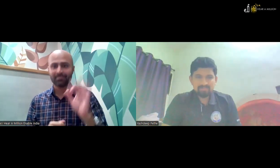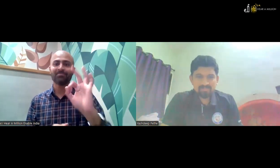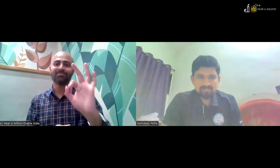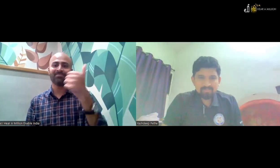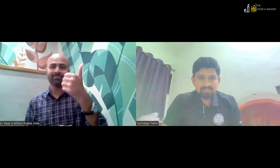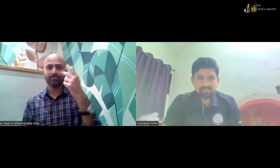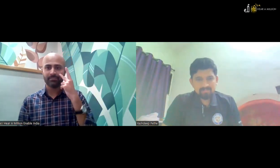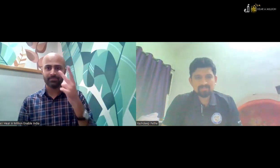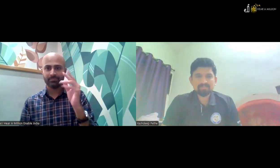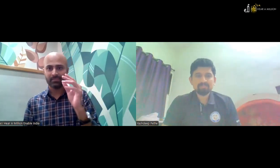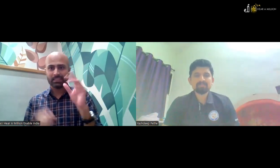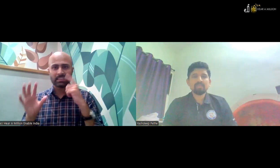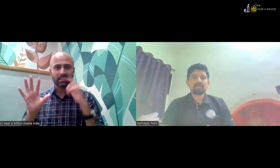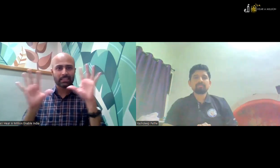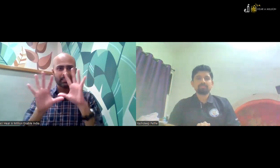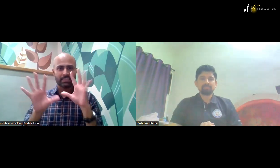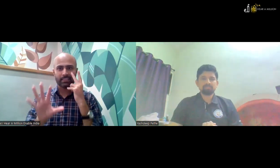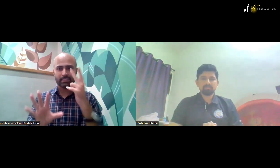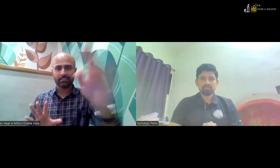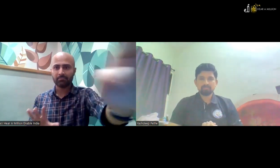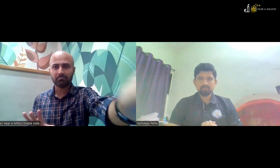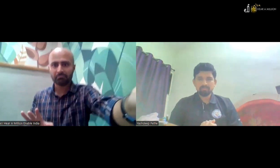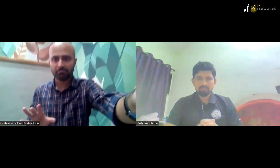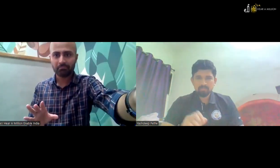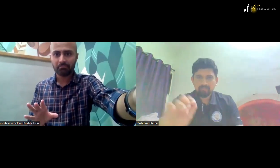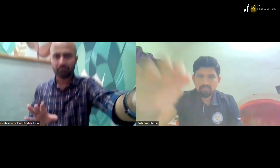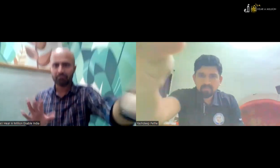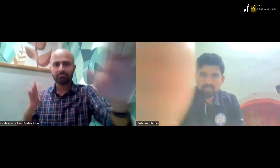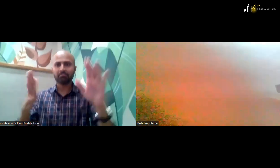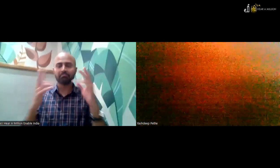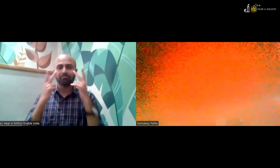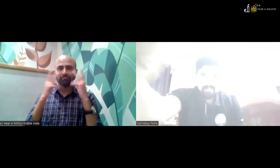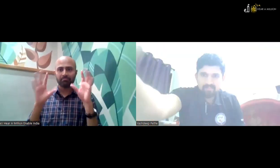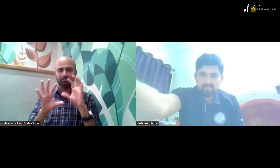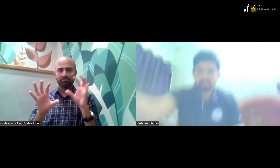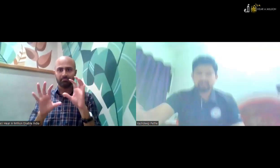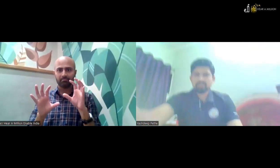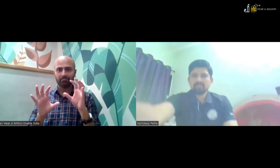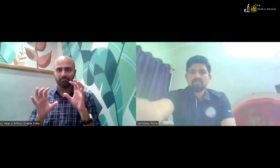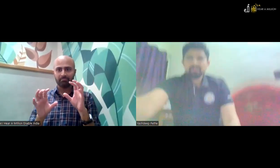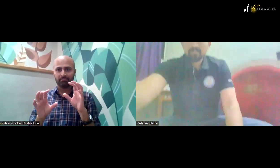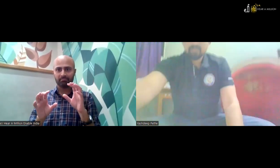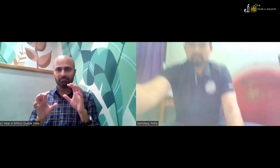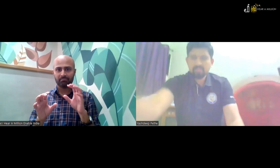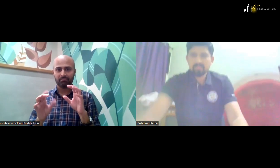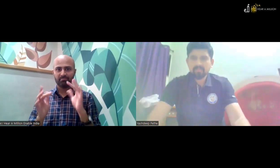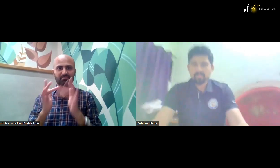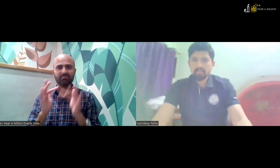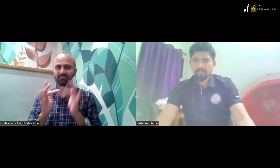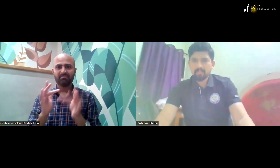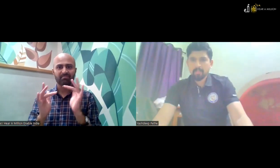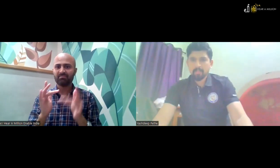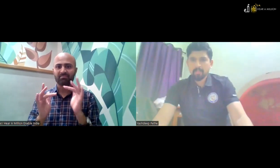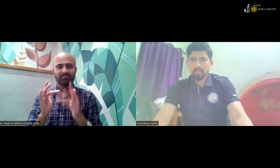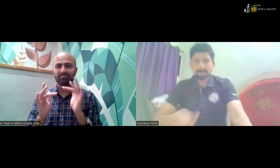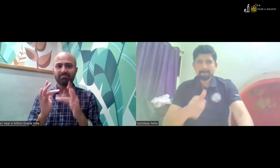All right. So I hope everything is going well. So we are seeing you quite blurriness. We